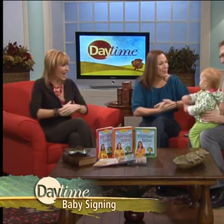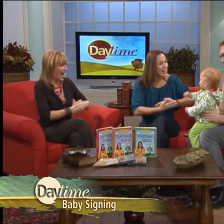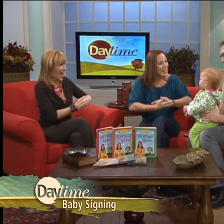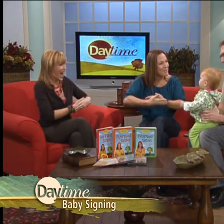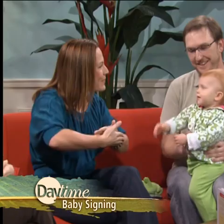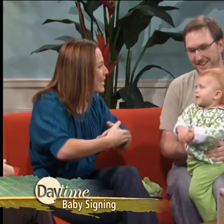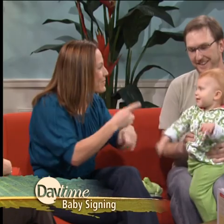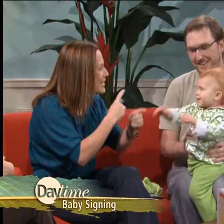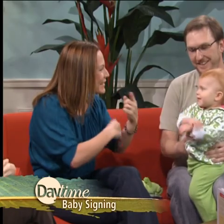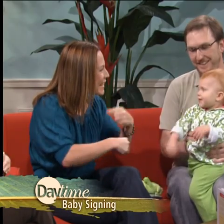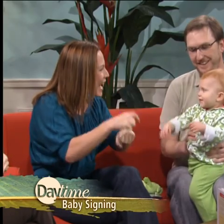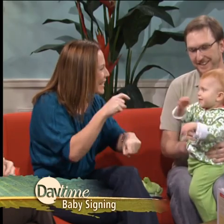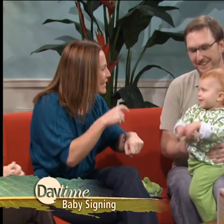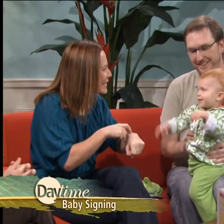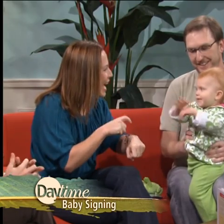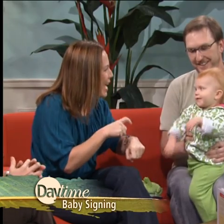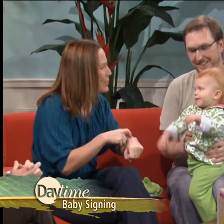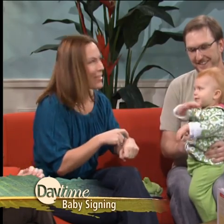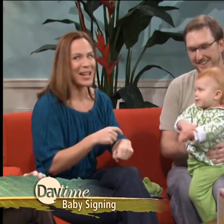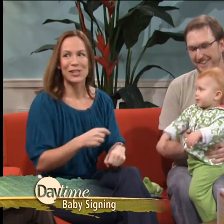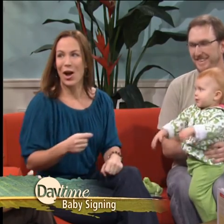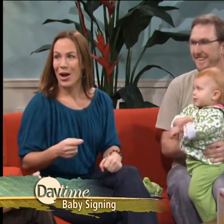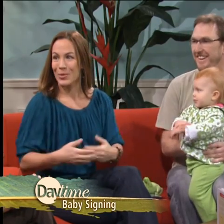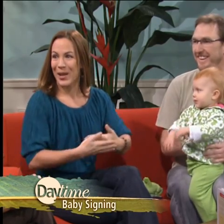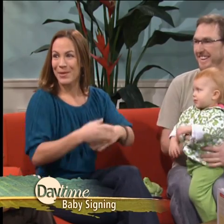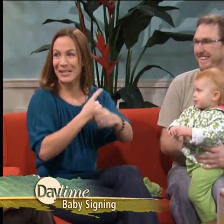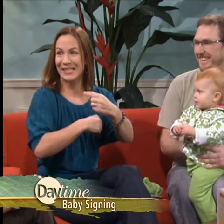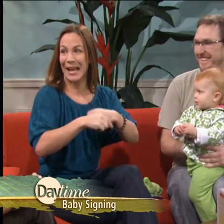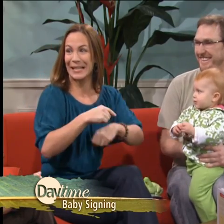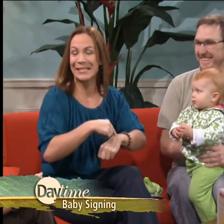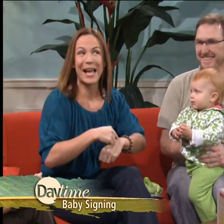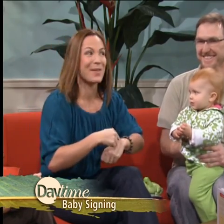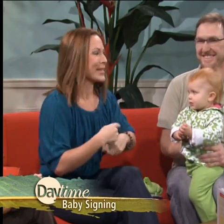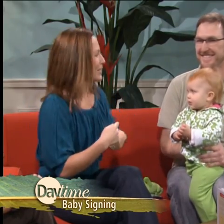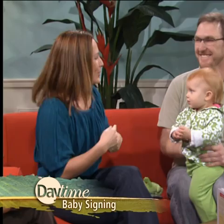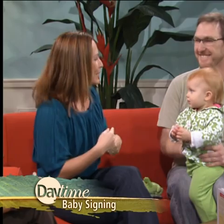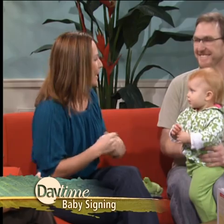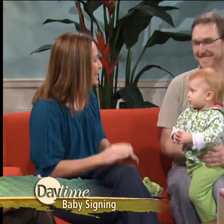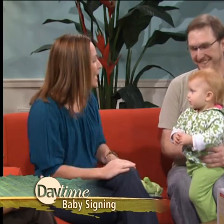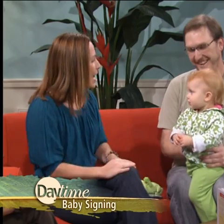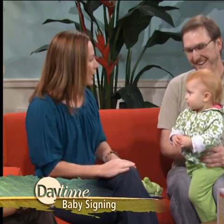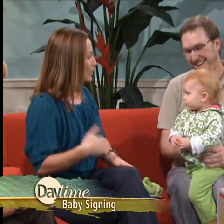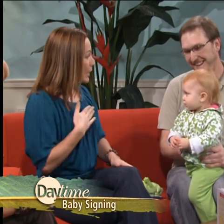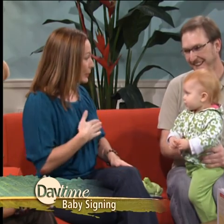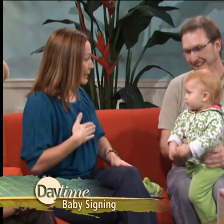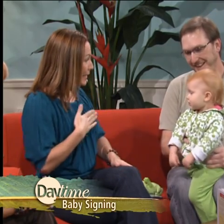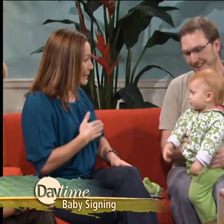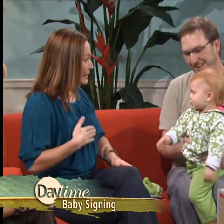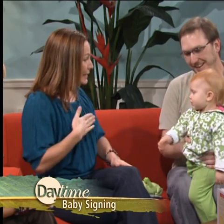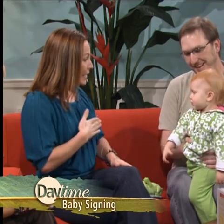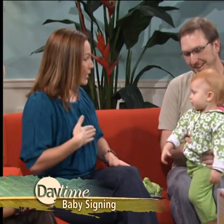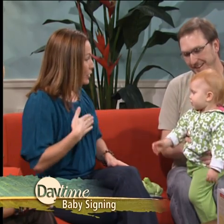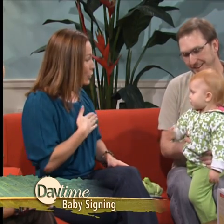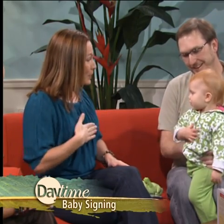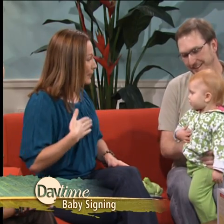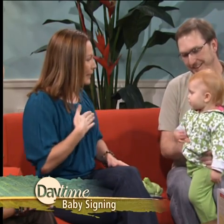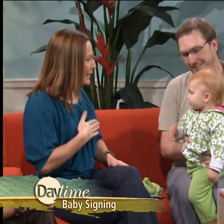baby signing time? Now, that's hard. Baby signing time? That's three signs. Can you sign please? Show me please?